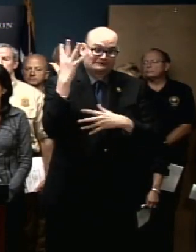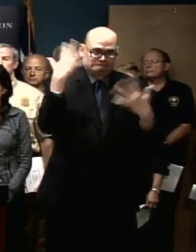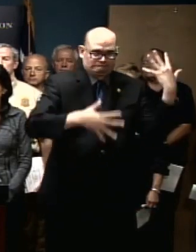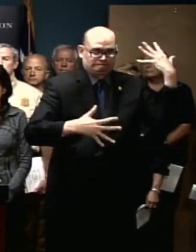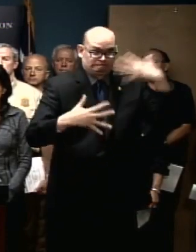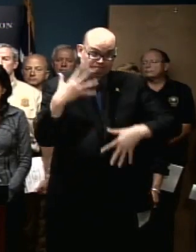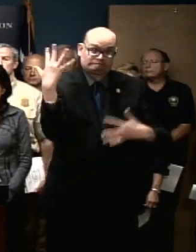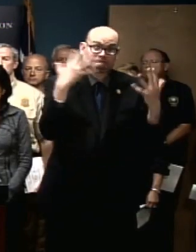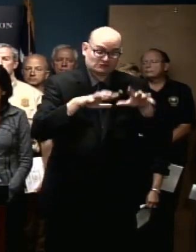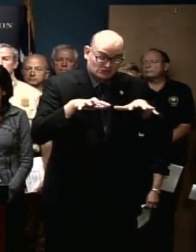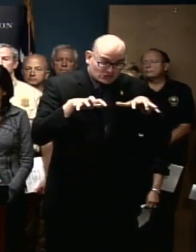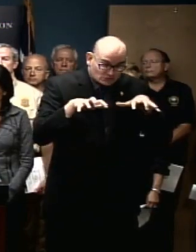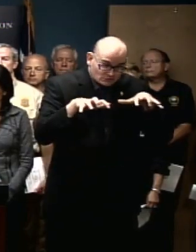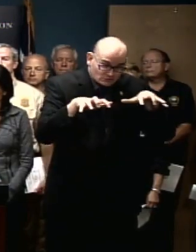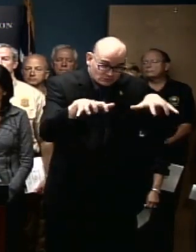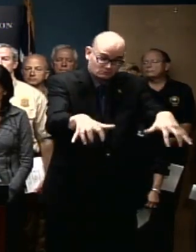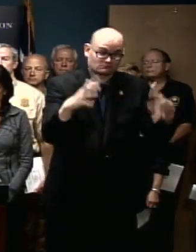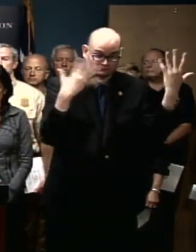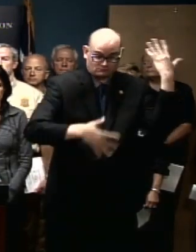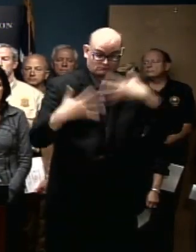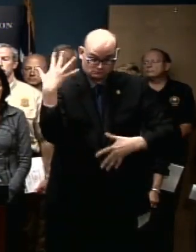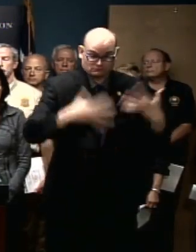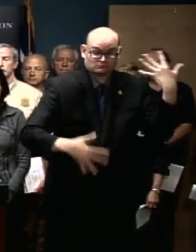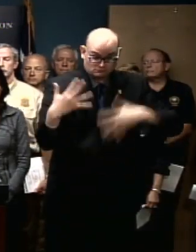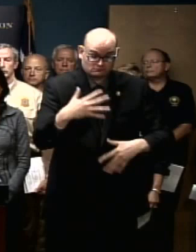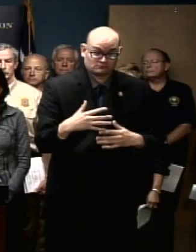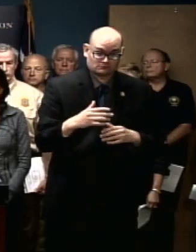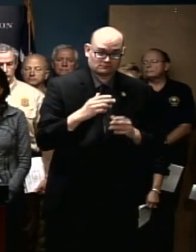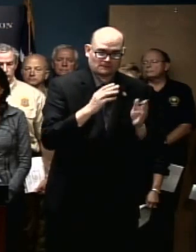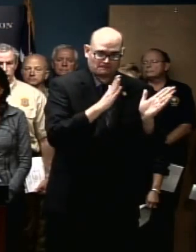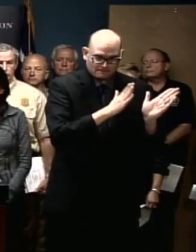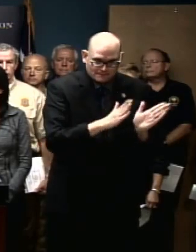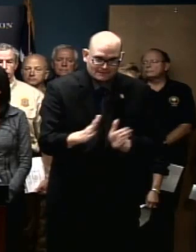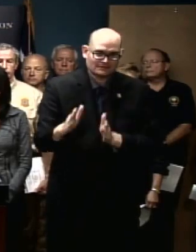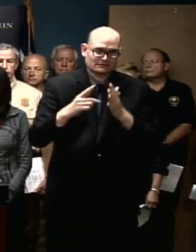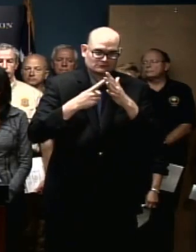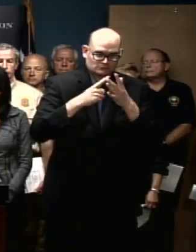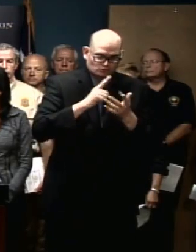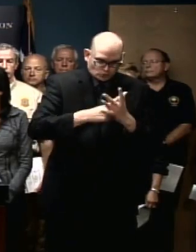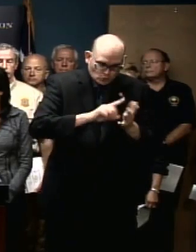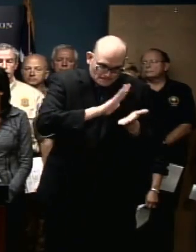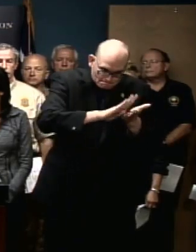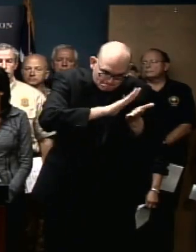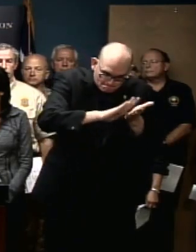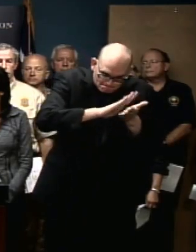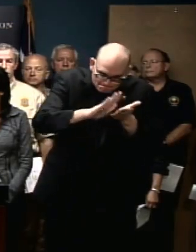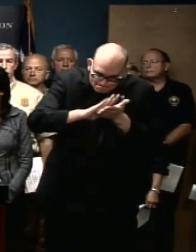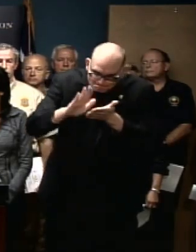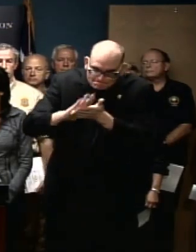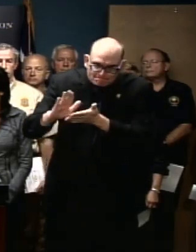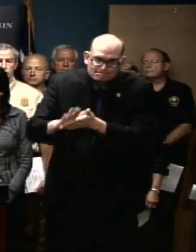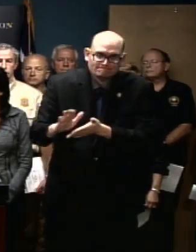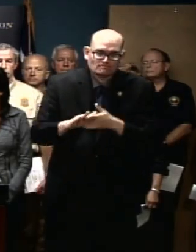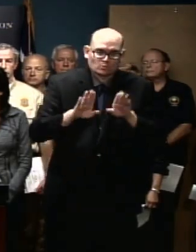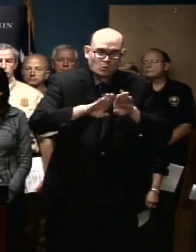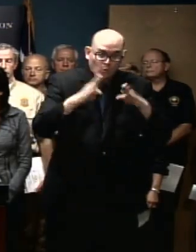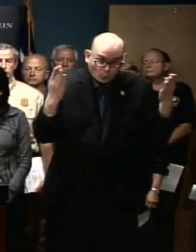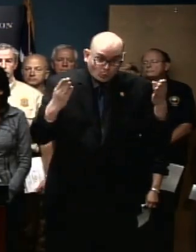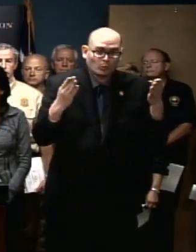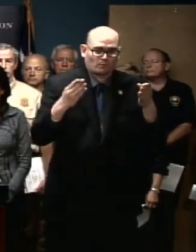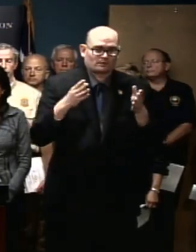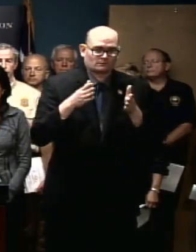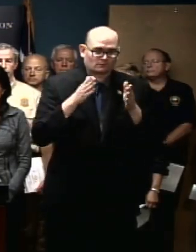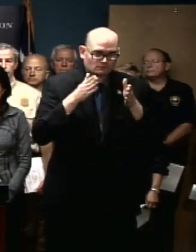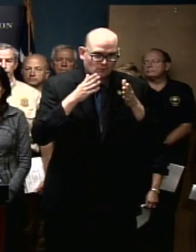mentioned. We have a plan for clearing those roadways in order to get access back into the areas